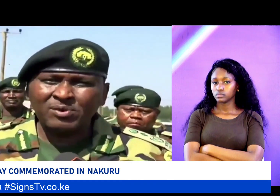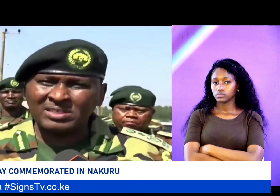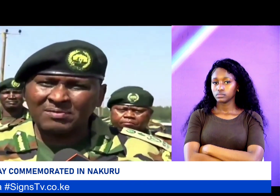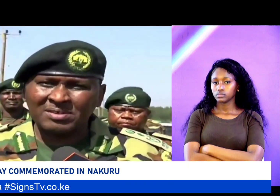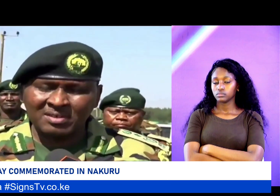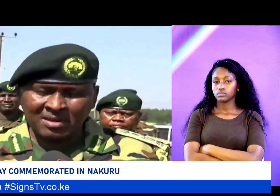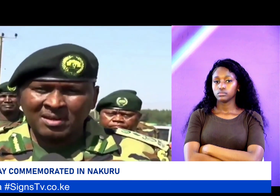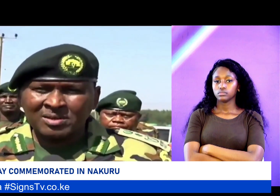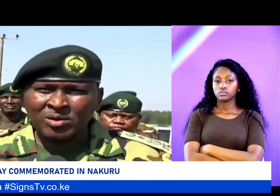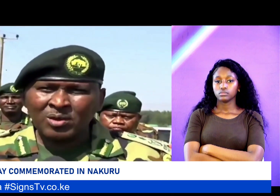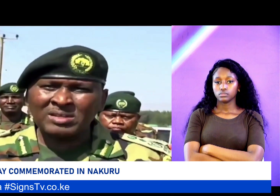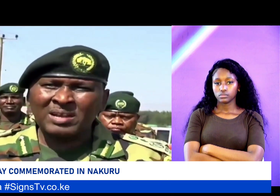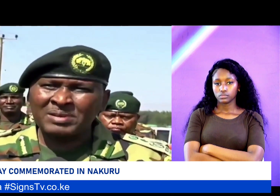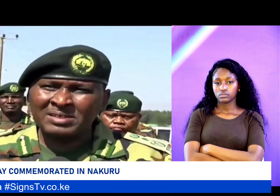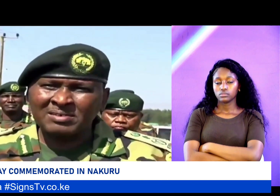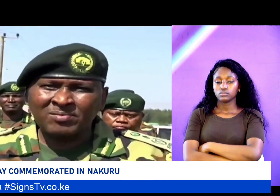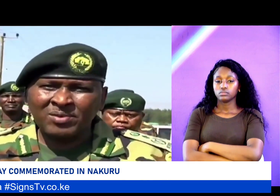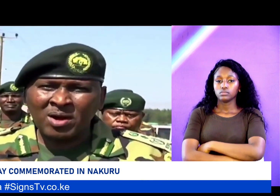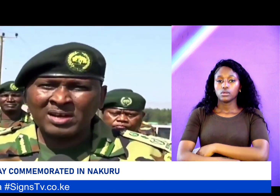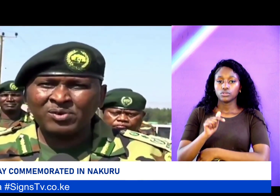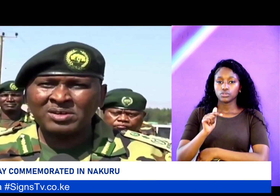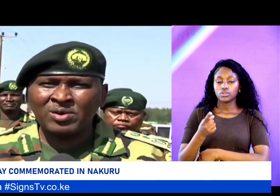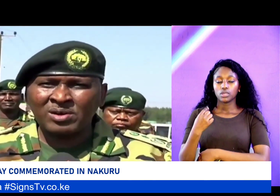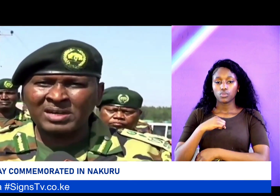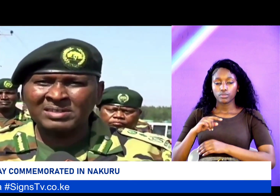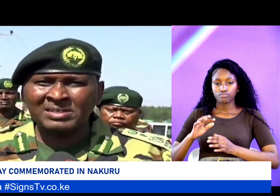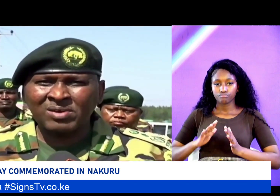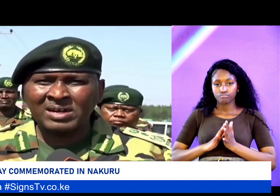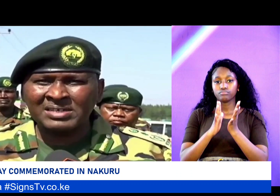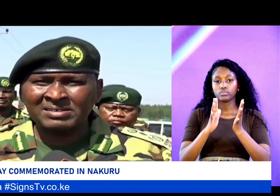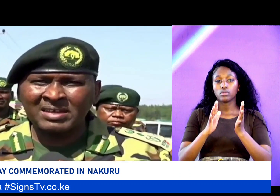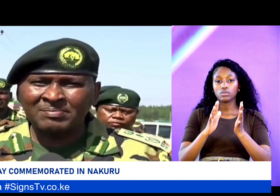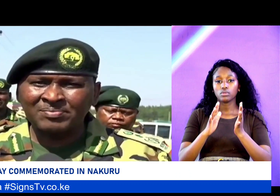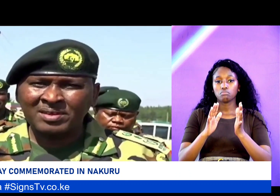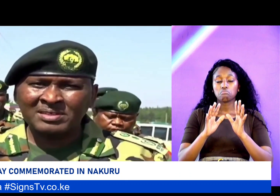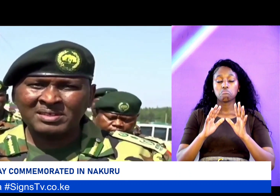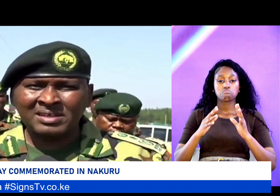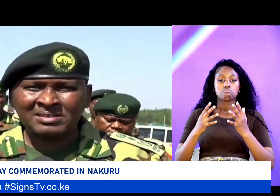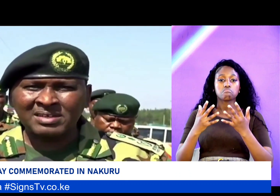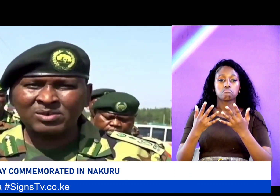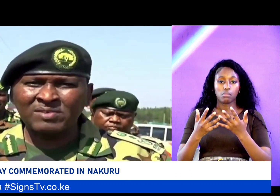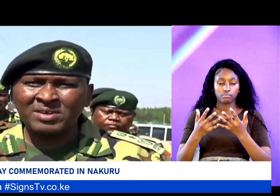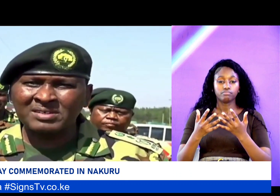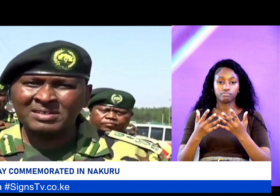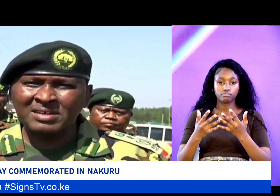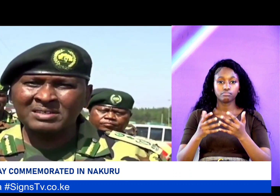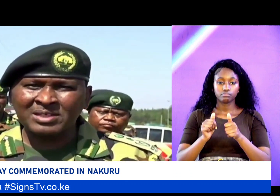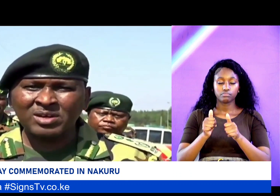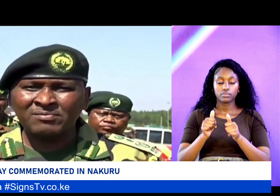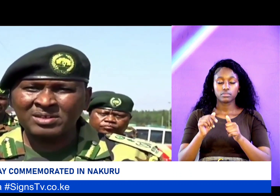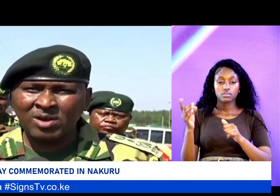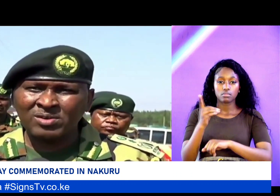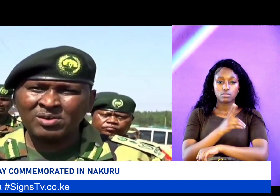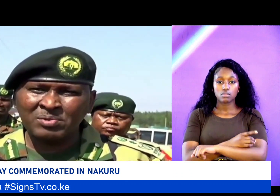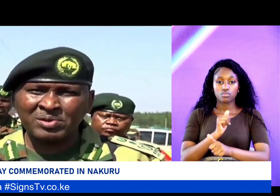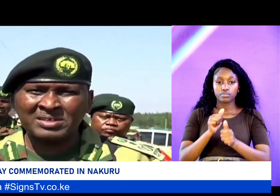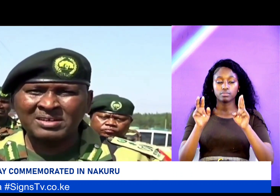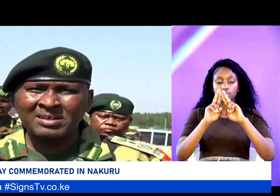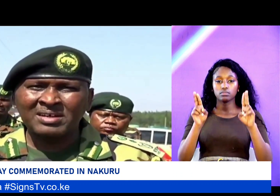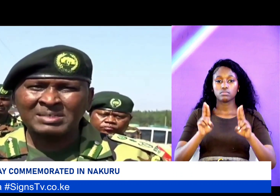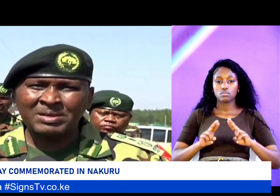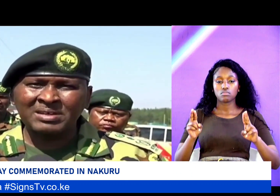Mohammed, Commander Kenya Forest Service. Today we are celebrating World Rangers Day. It's an international